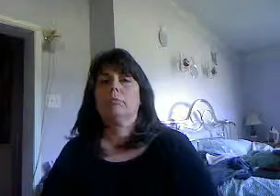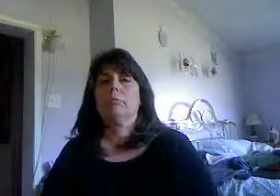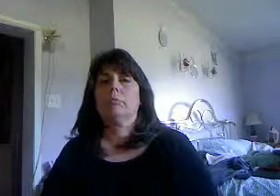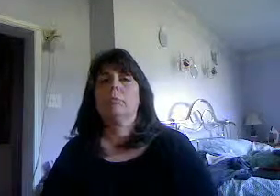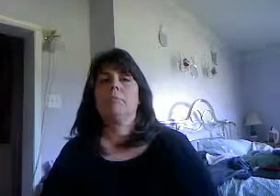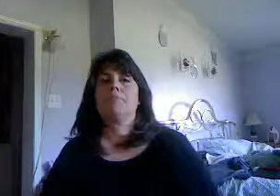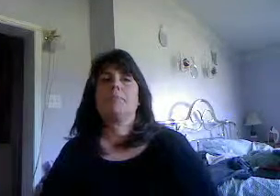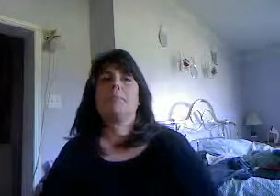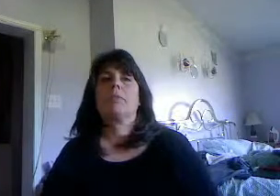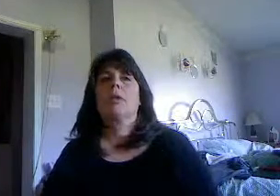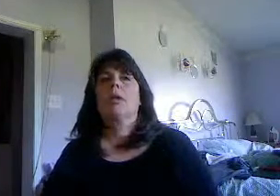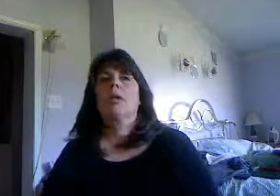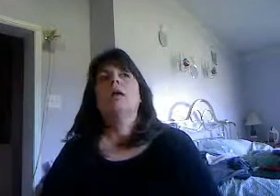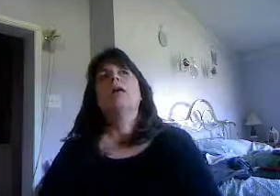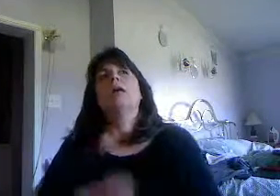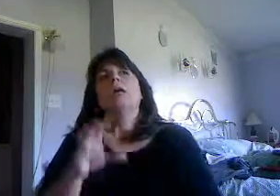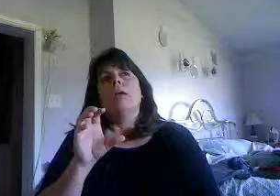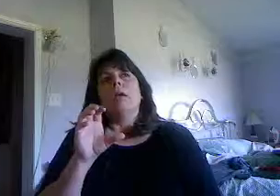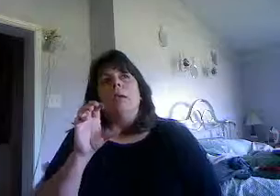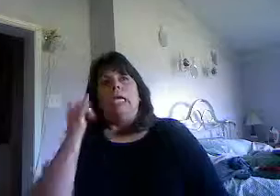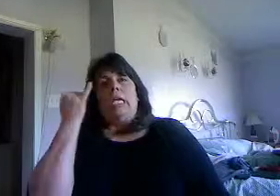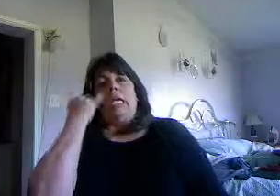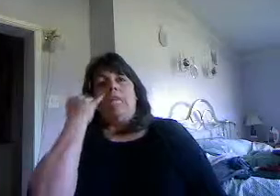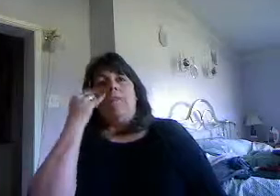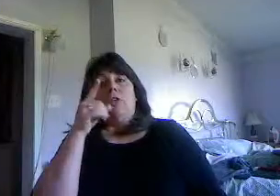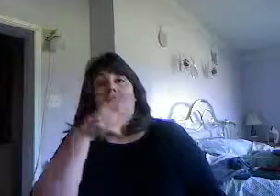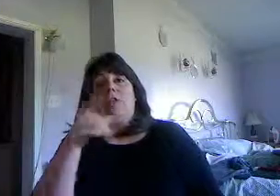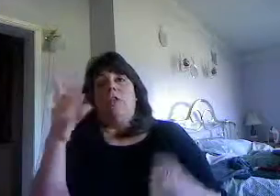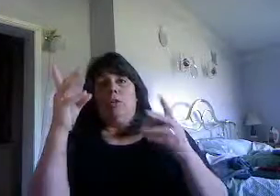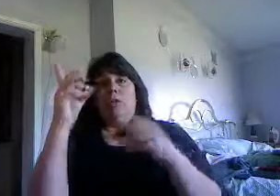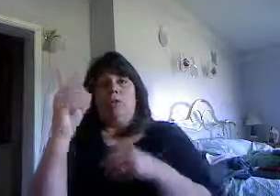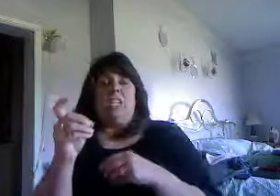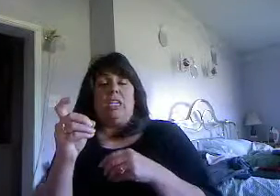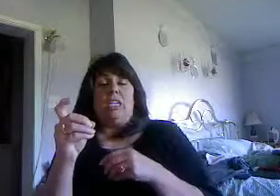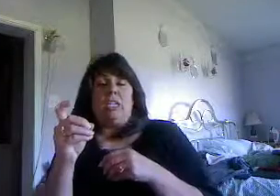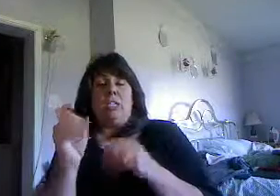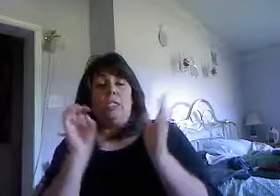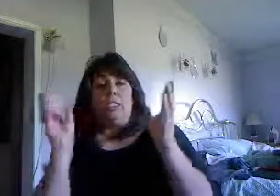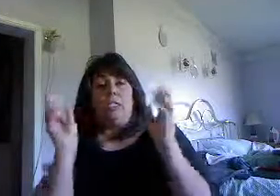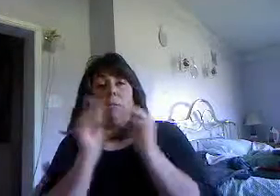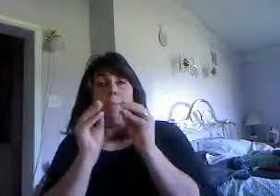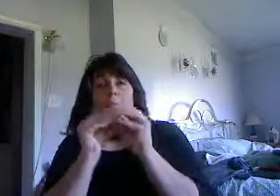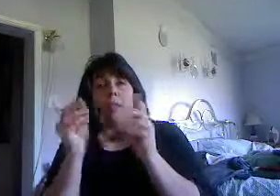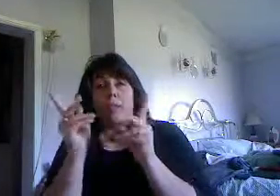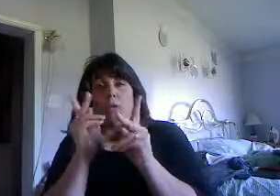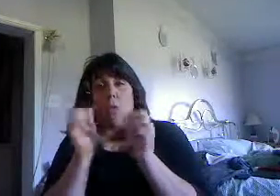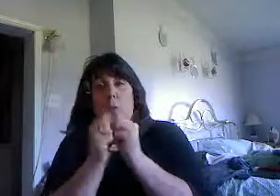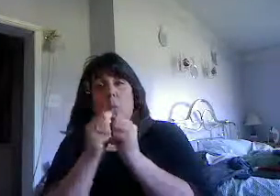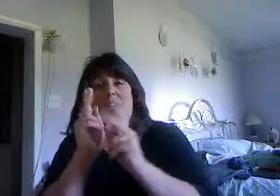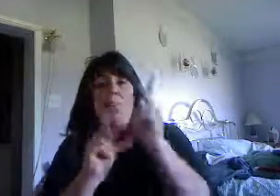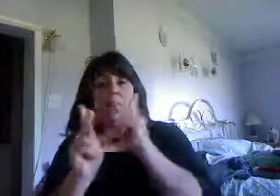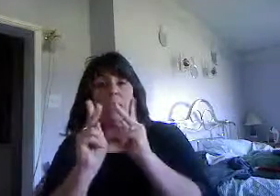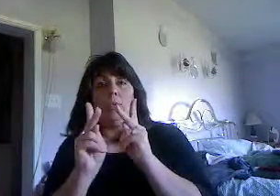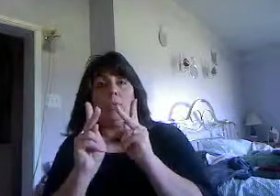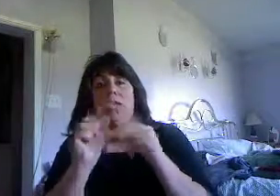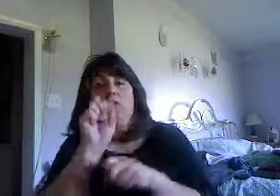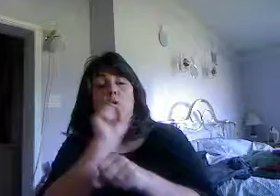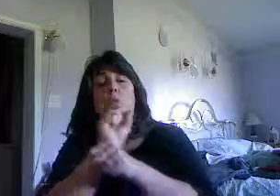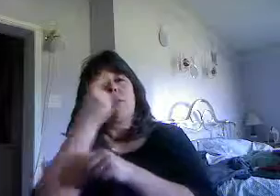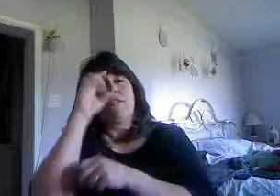you need to meet with clients and then you have let's say you're a software firm and you're developing a software product for a group of clients, you have to meet with them